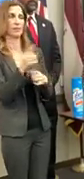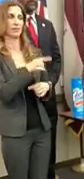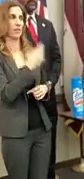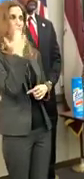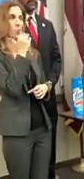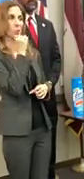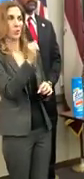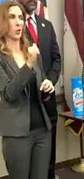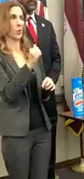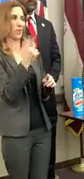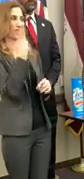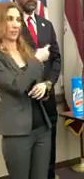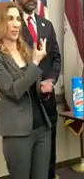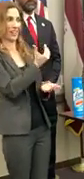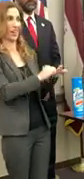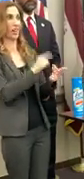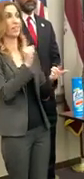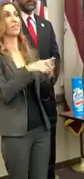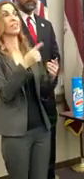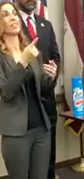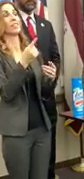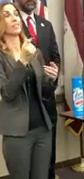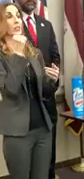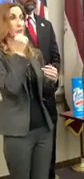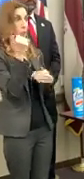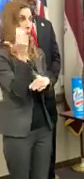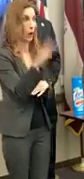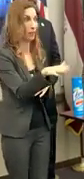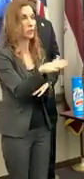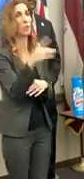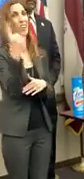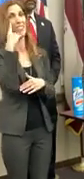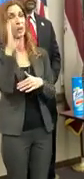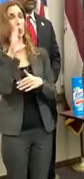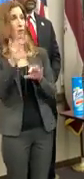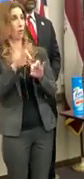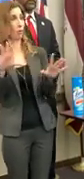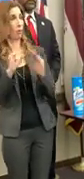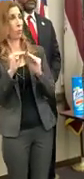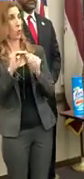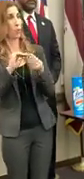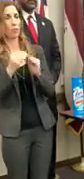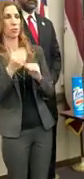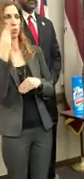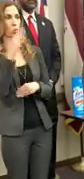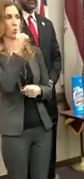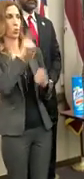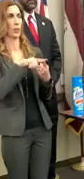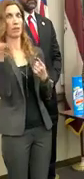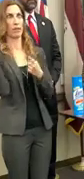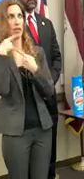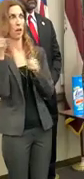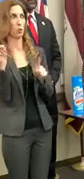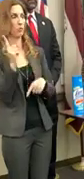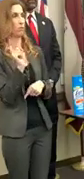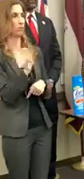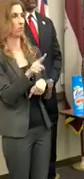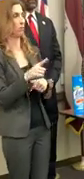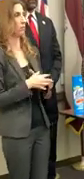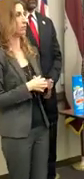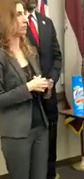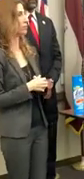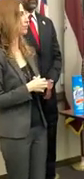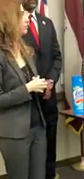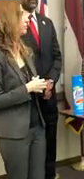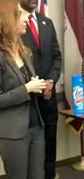time tomorrow. That's correct. You expecting them to be coming out with any other numbers, or do you not know yet until they say it?